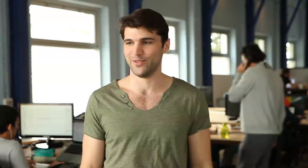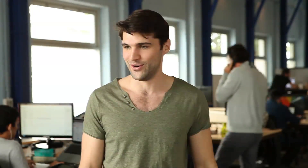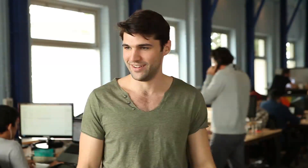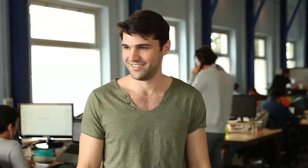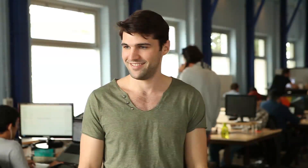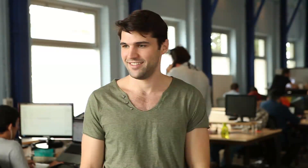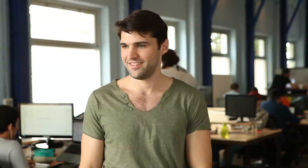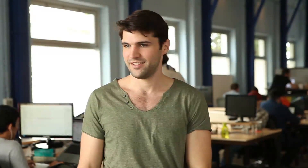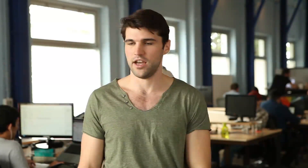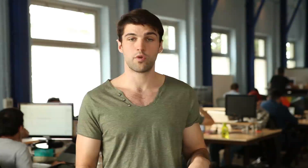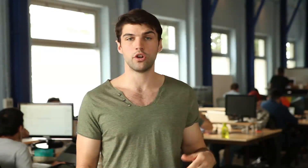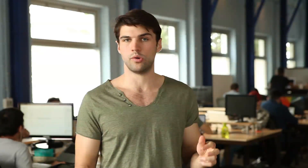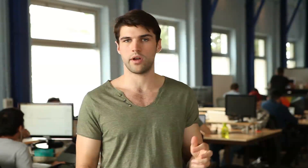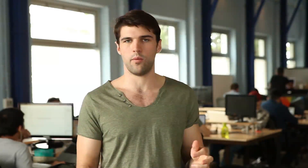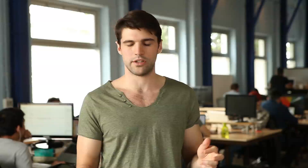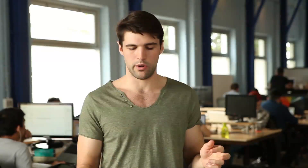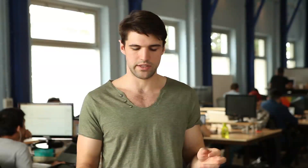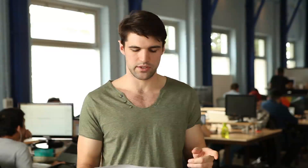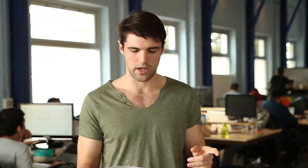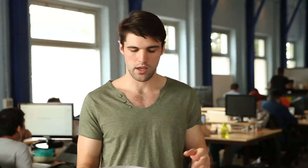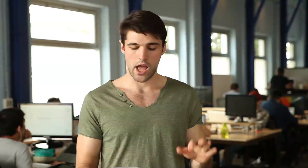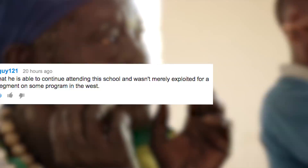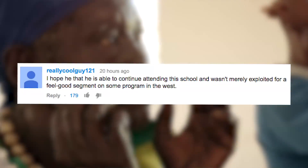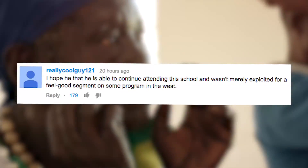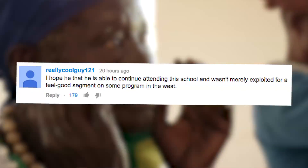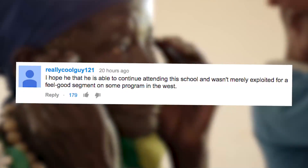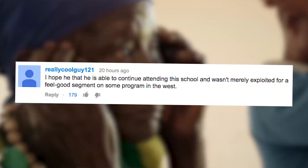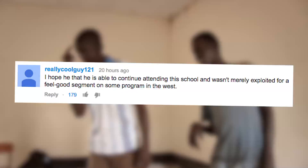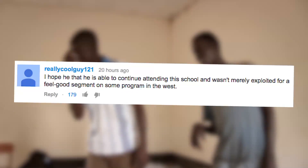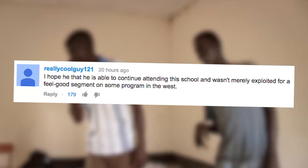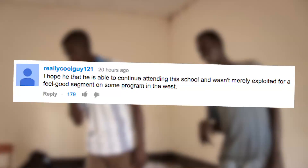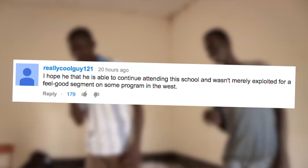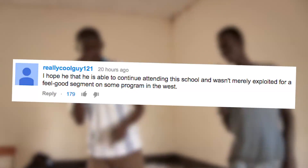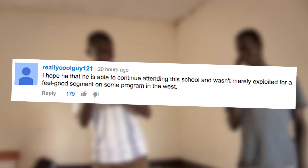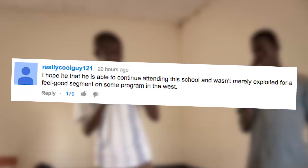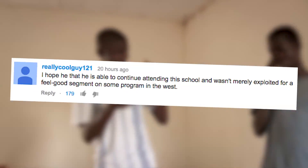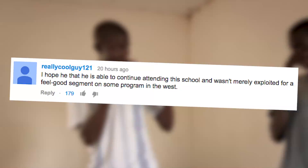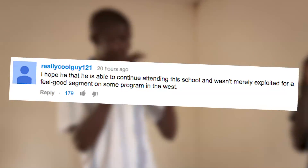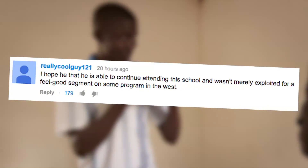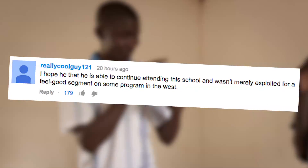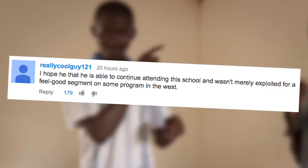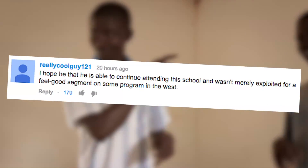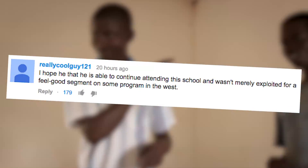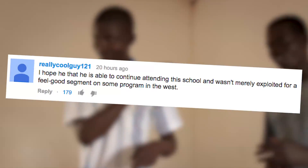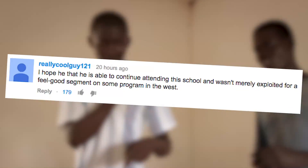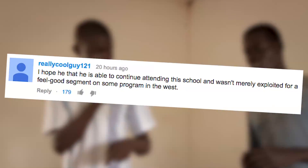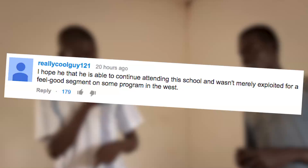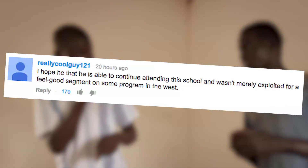through Yeah, real cool guy 121 says I hope that he's able to continue attending the school and wasn't really exploited for a feel-good segment